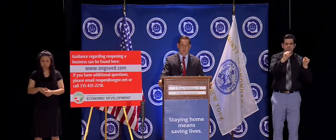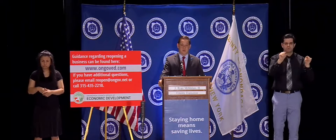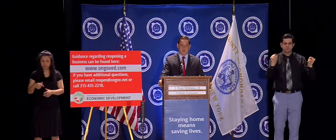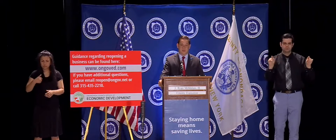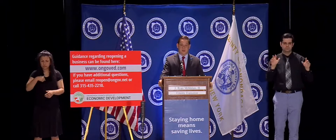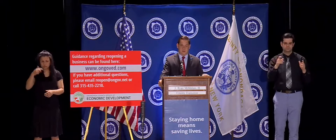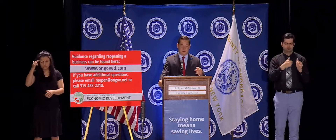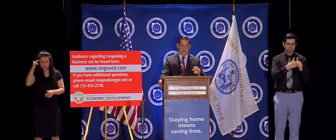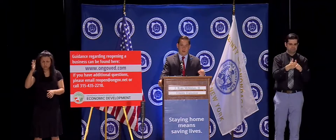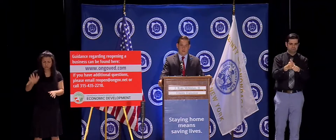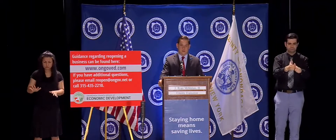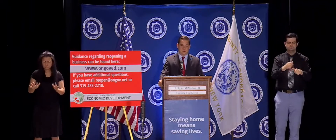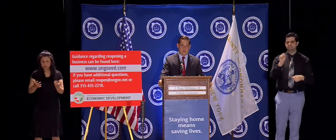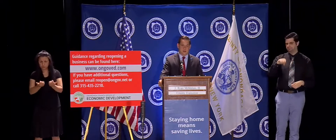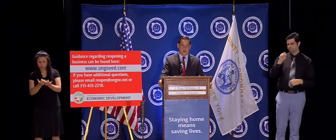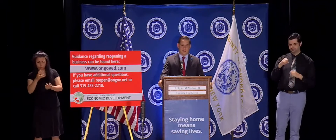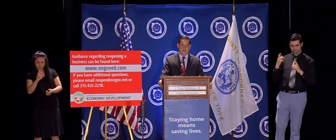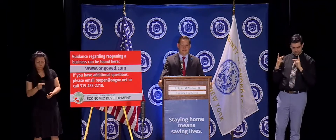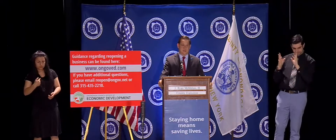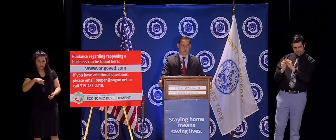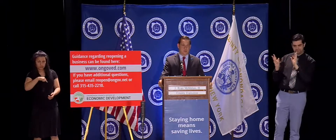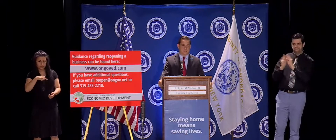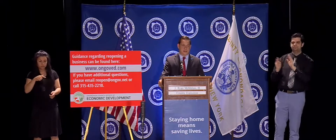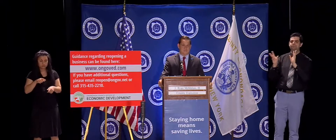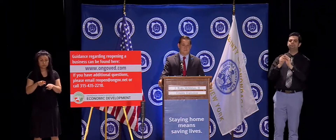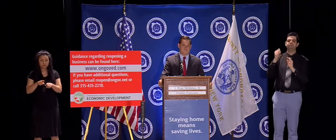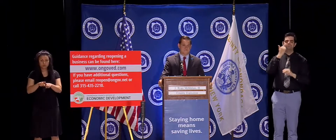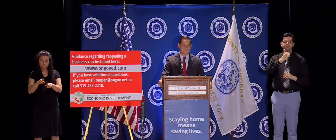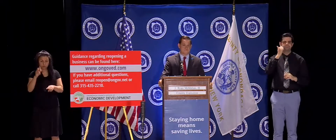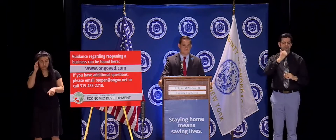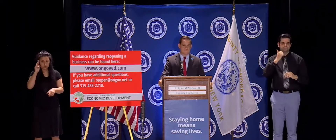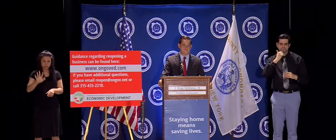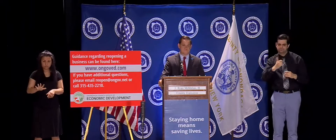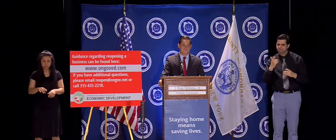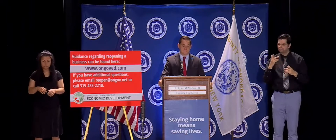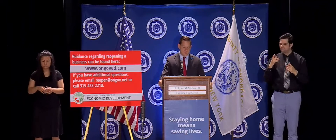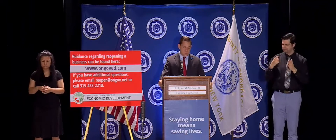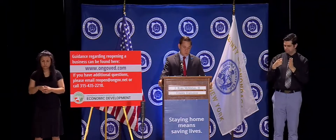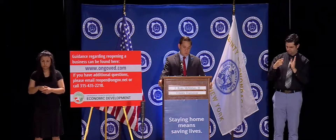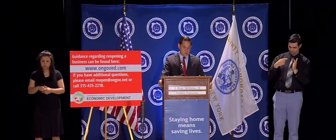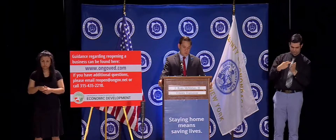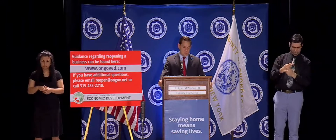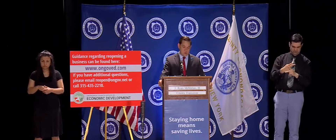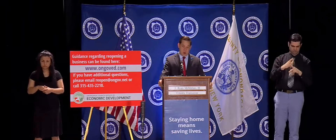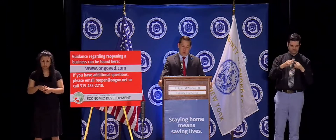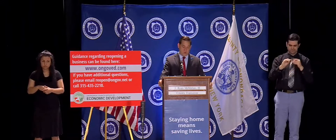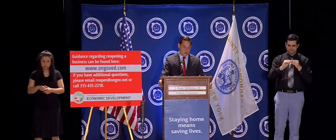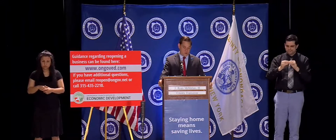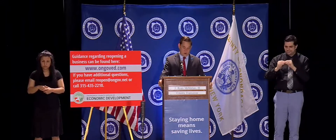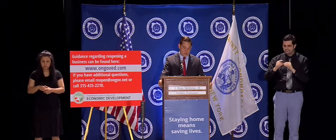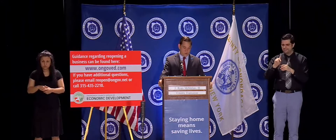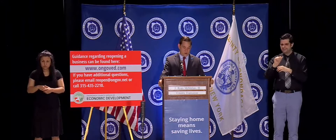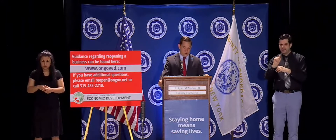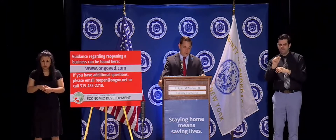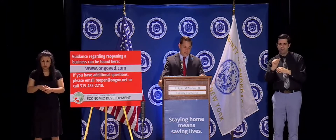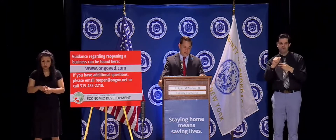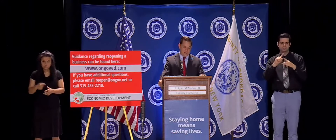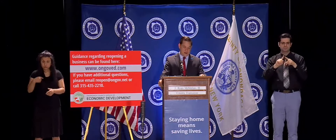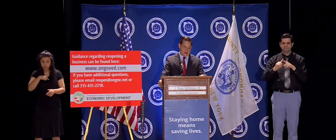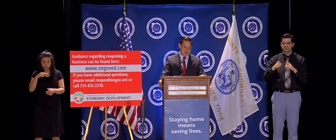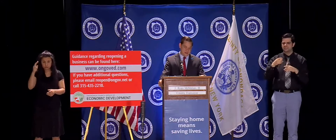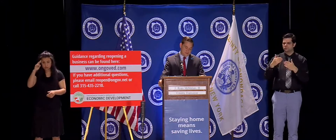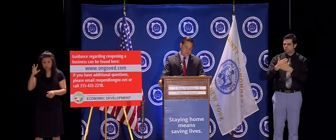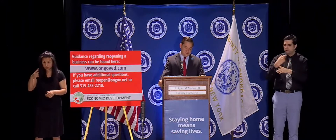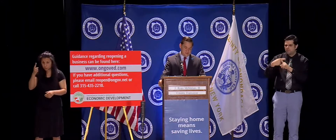as I push to get your answers, it takes them a little bit of time. So we're not there yet on yesterday's community spread? No.